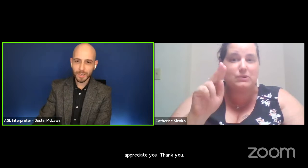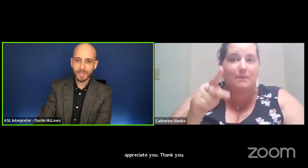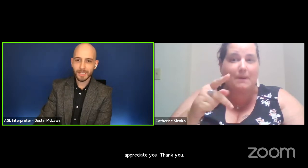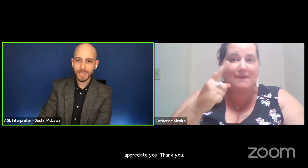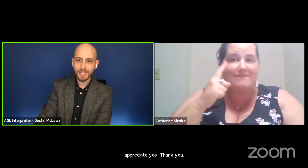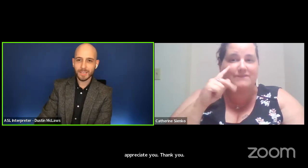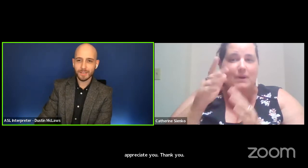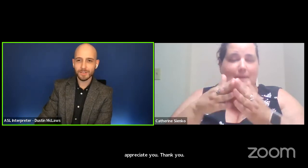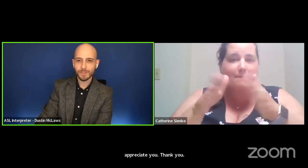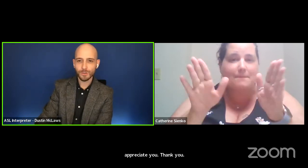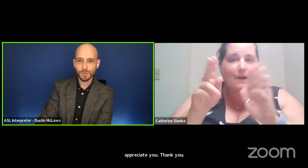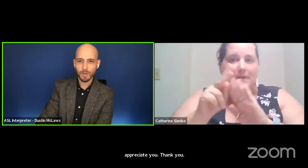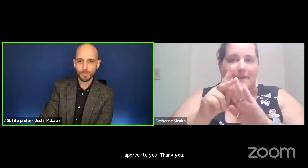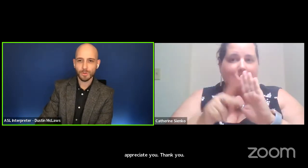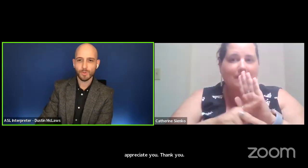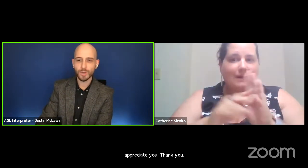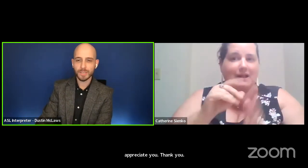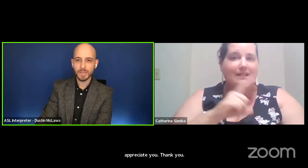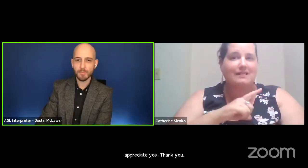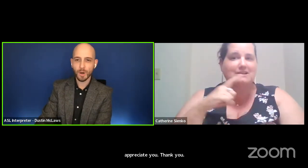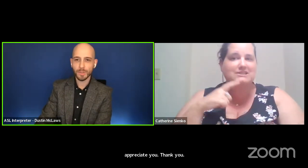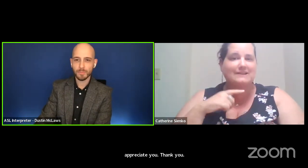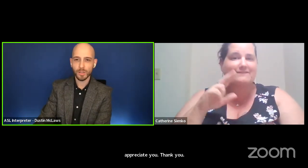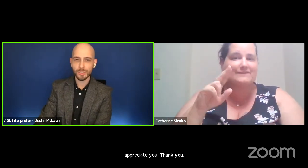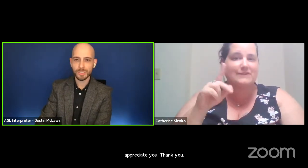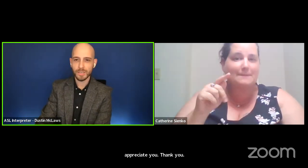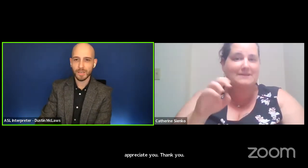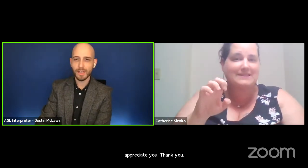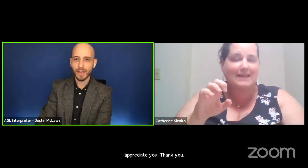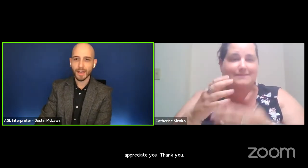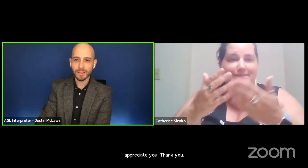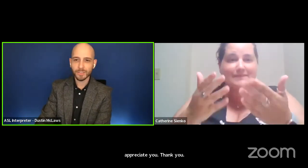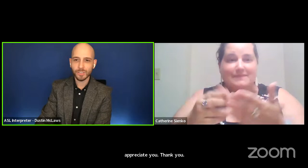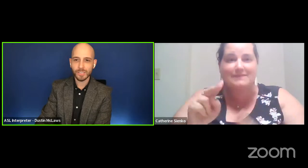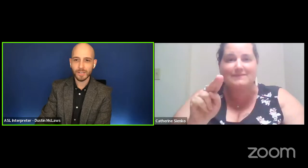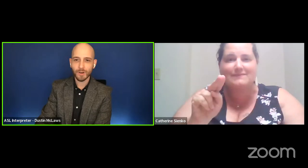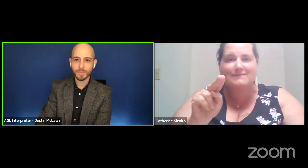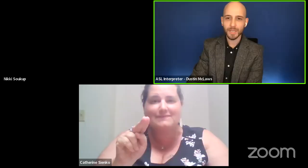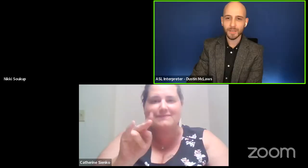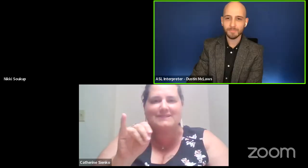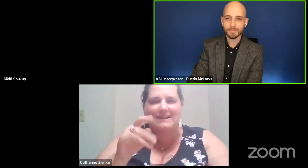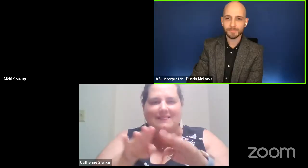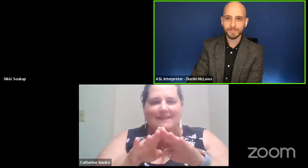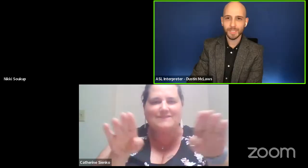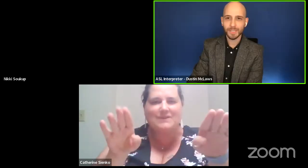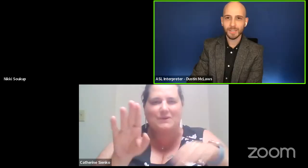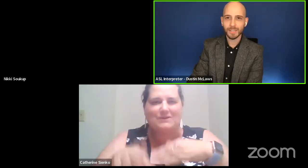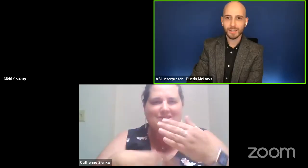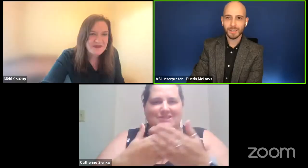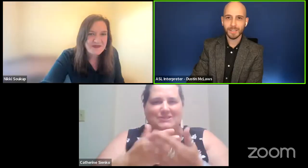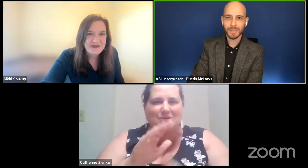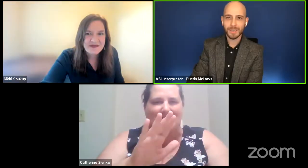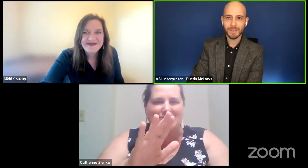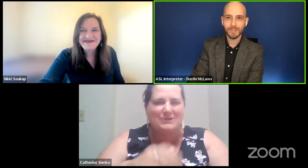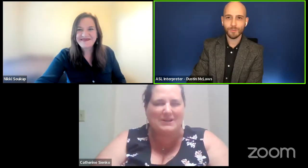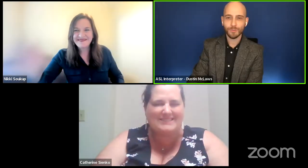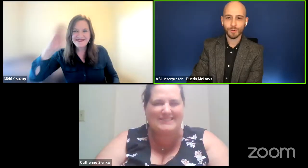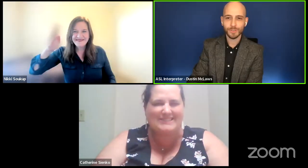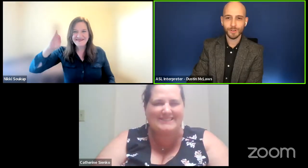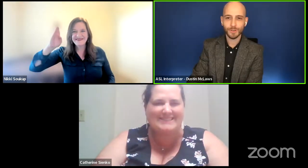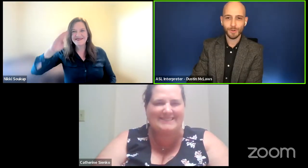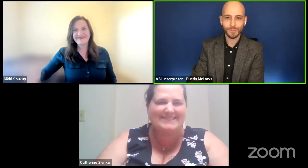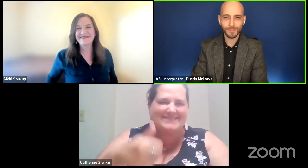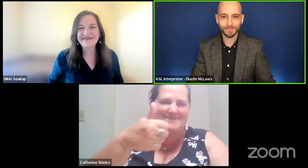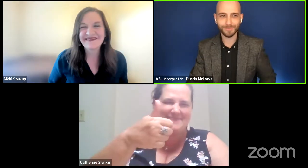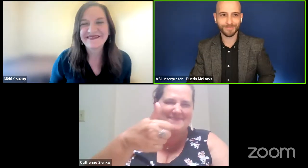will be Nikki Sukup with the public policy and legislative update. Nikki, the